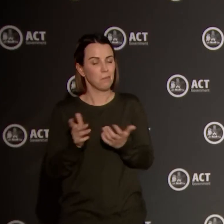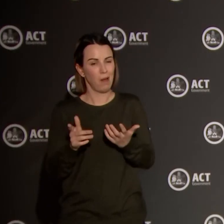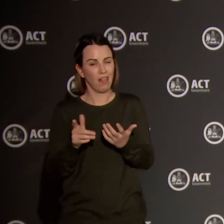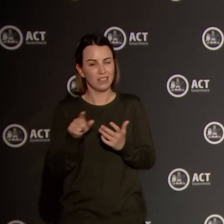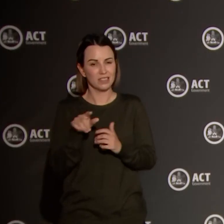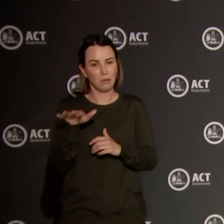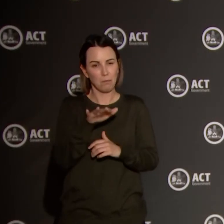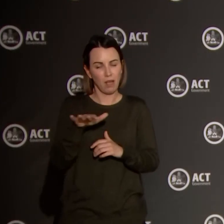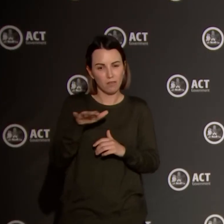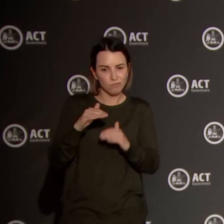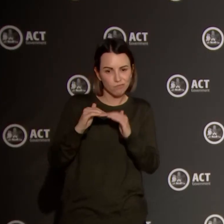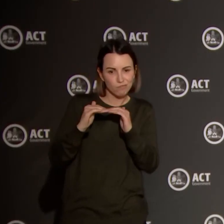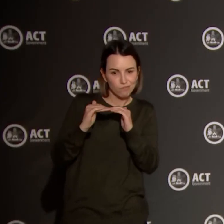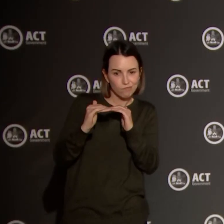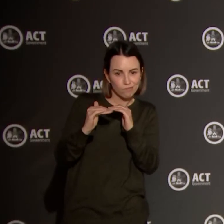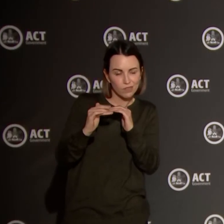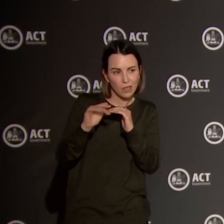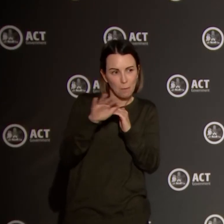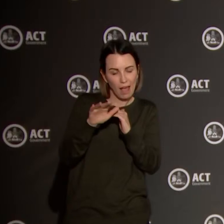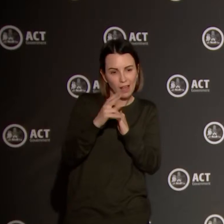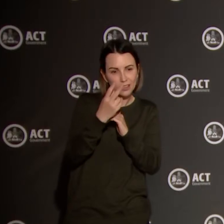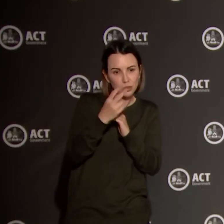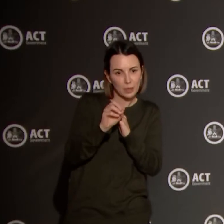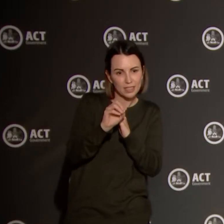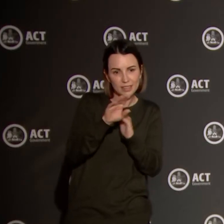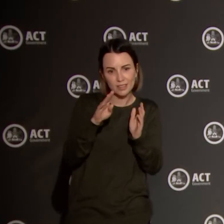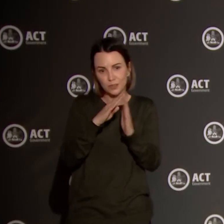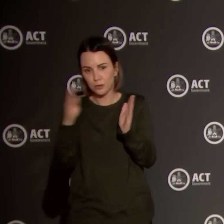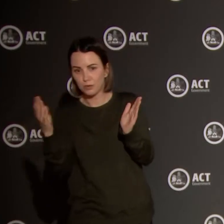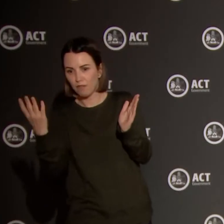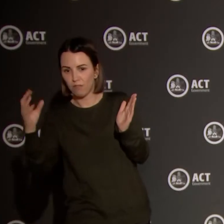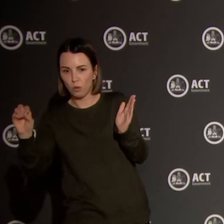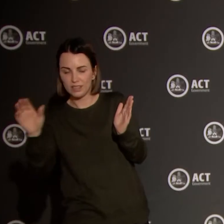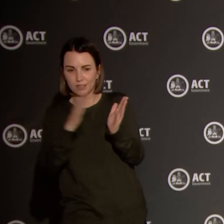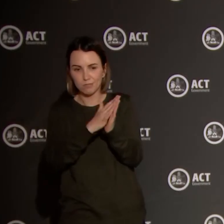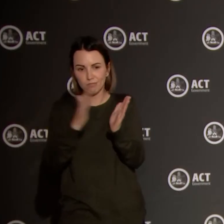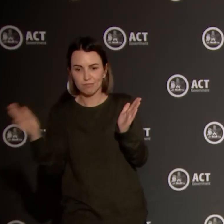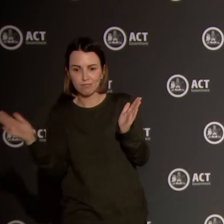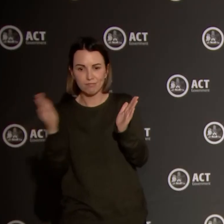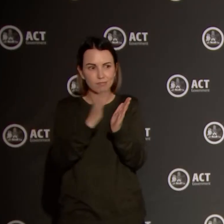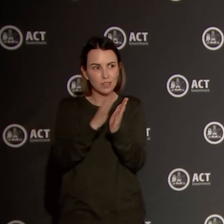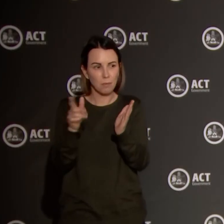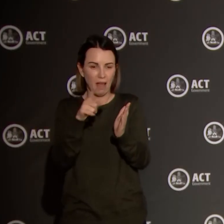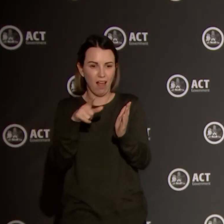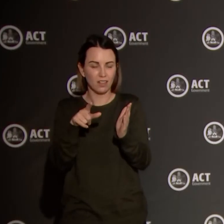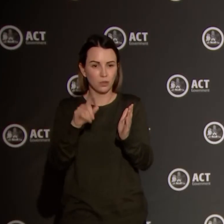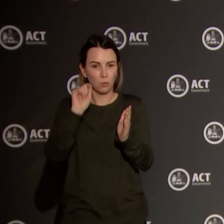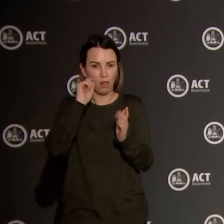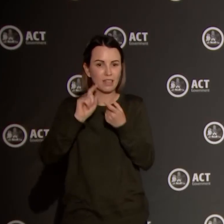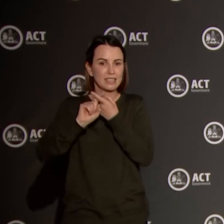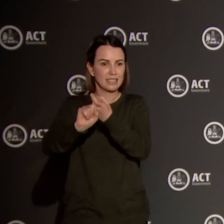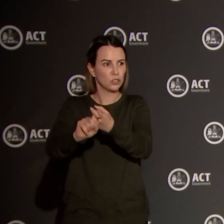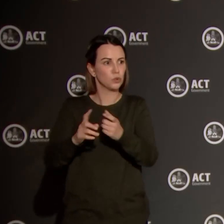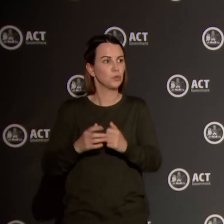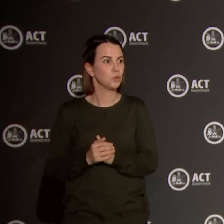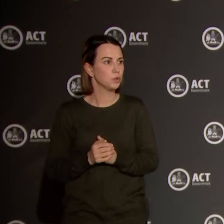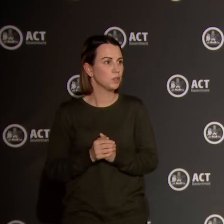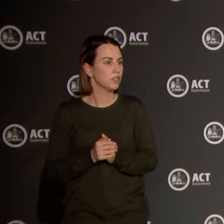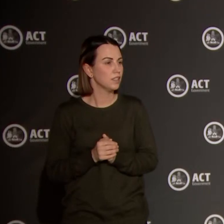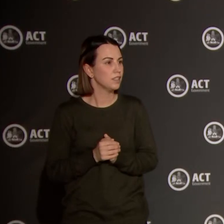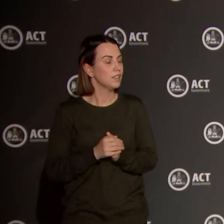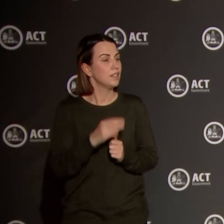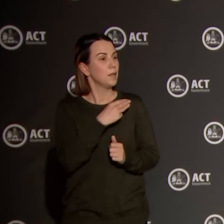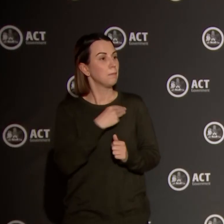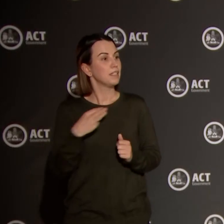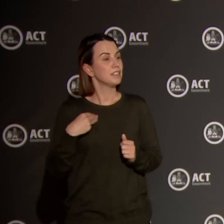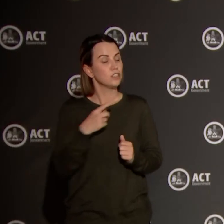plateau that we're on. High 20s to 40s is probably the plateau that we're in at the moment. Minister,